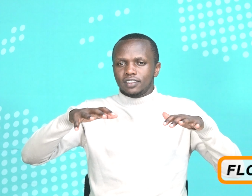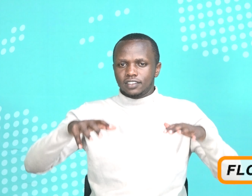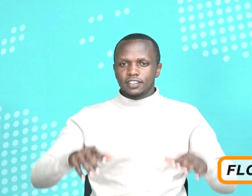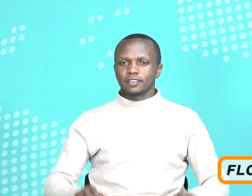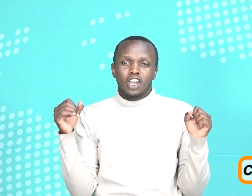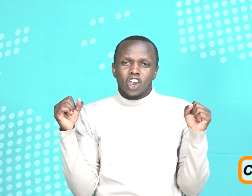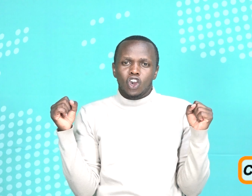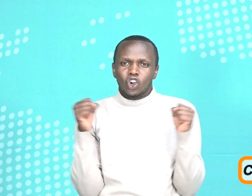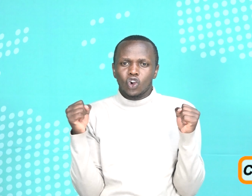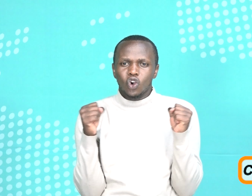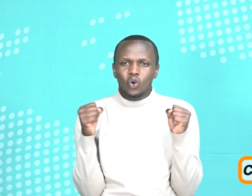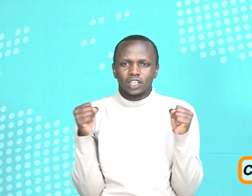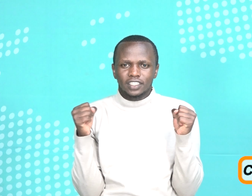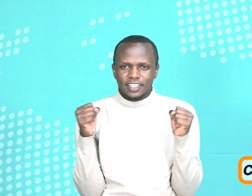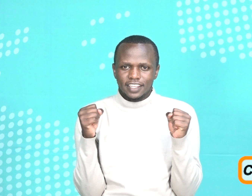floods, cold,